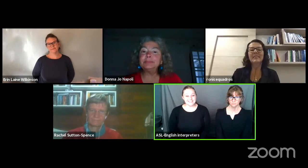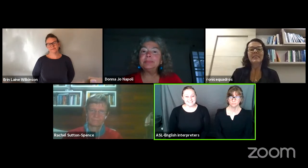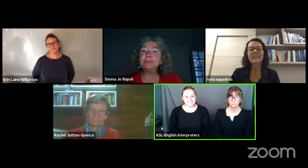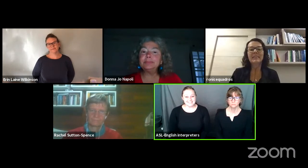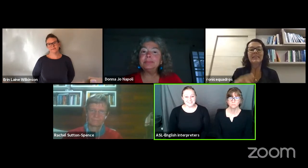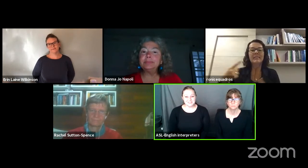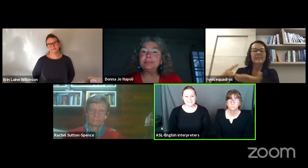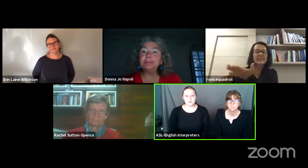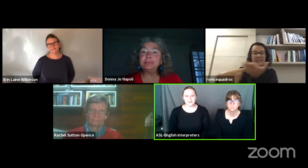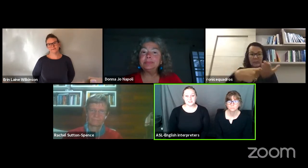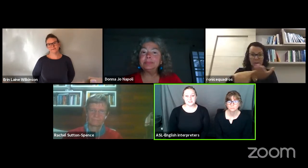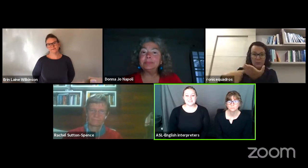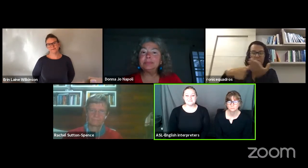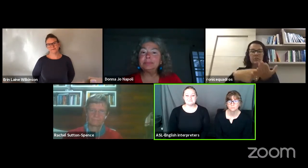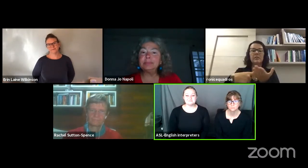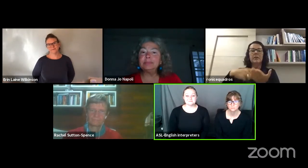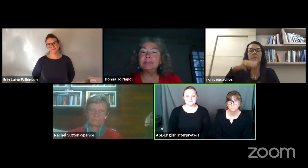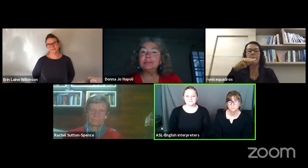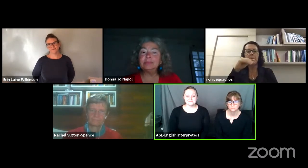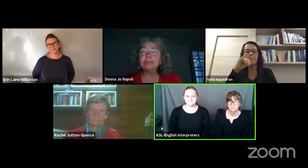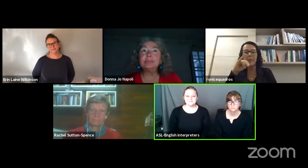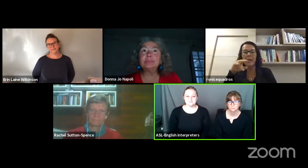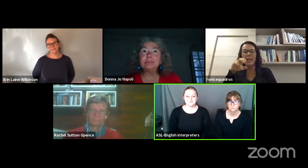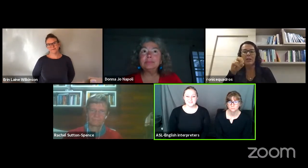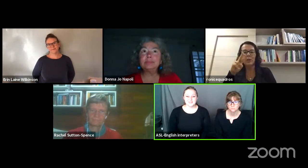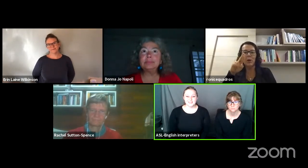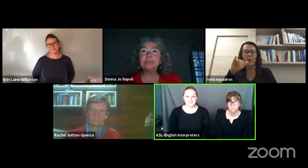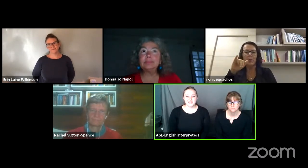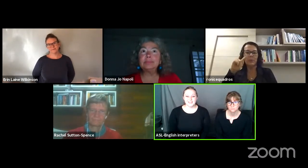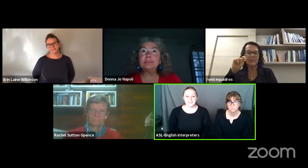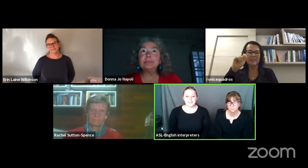I think that's an interesting question.